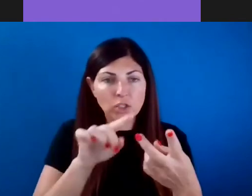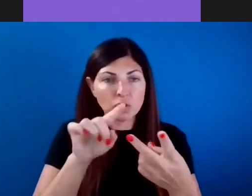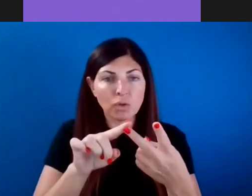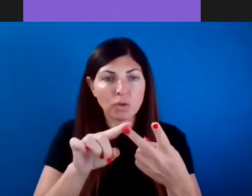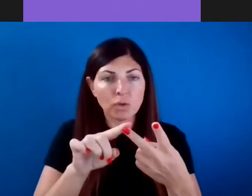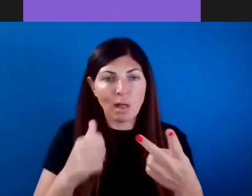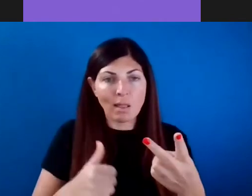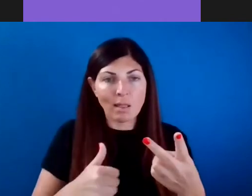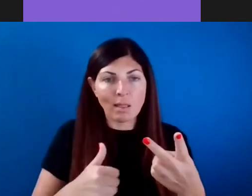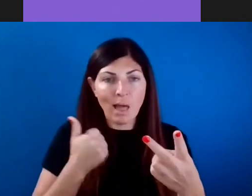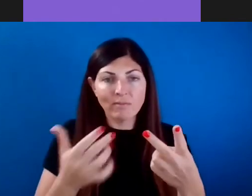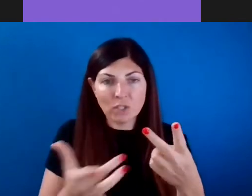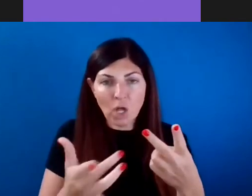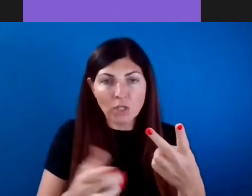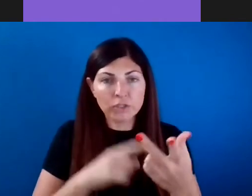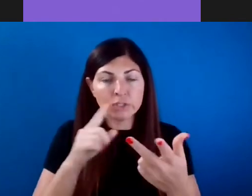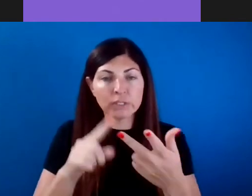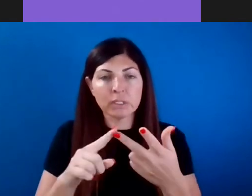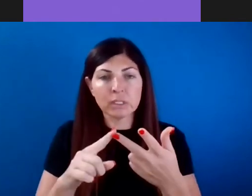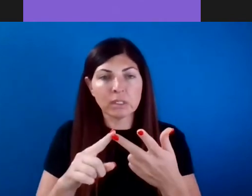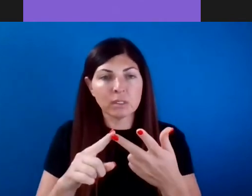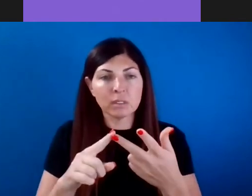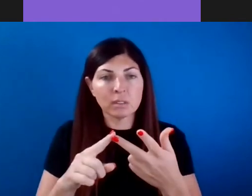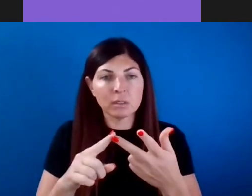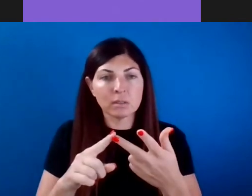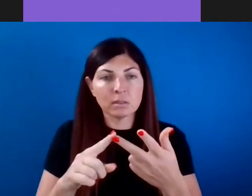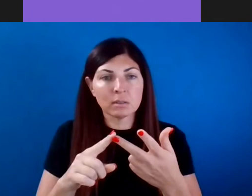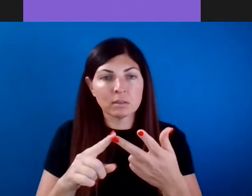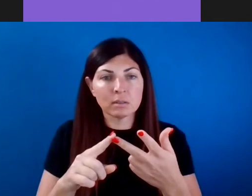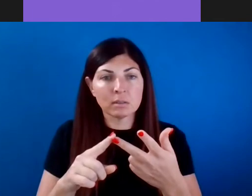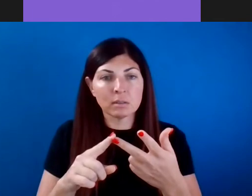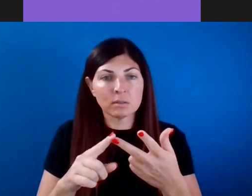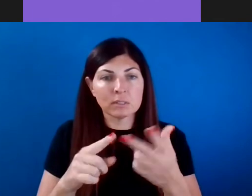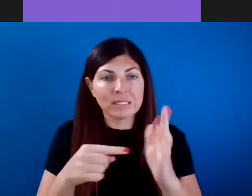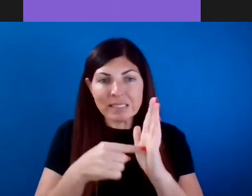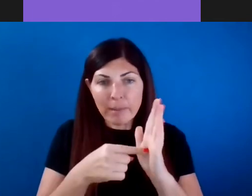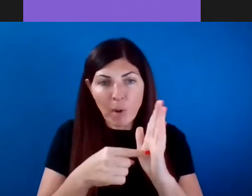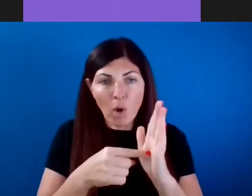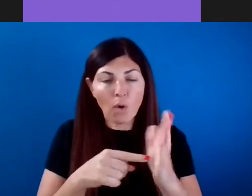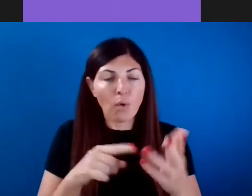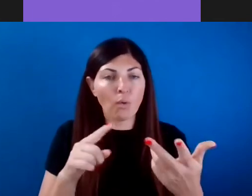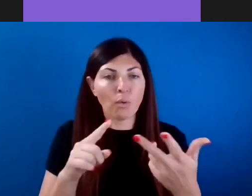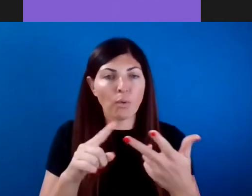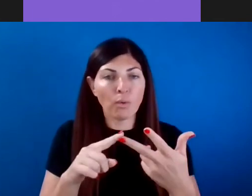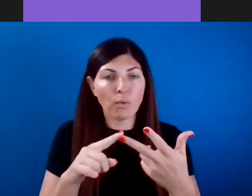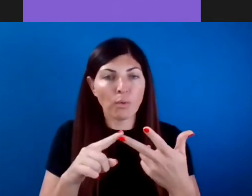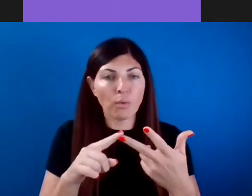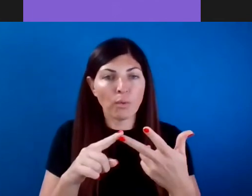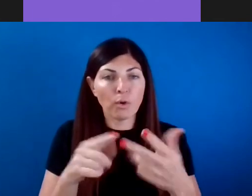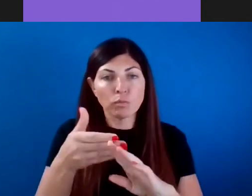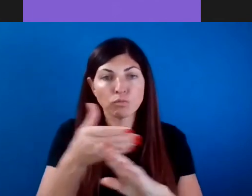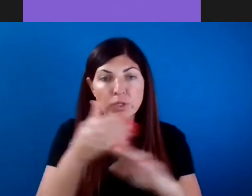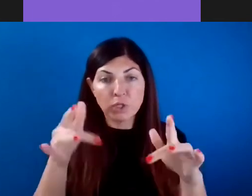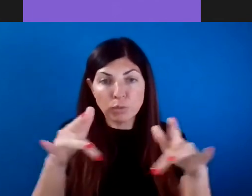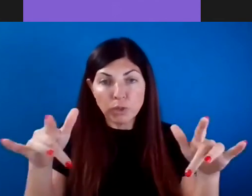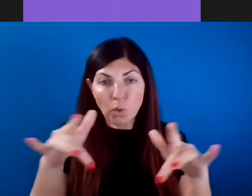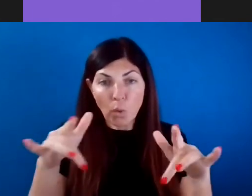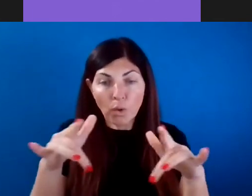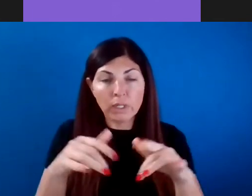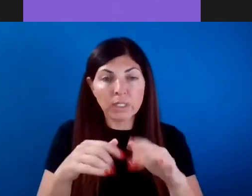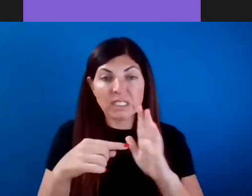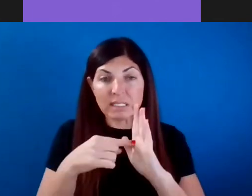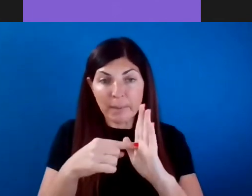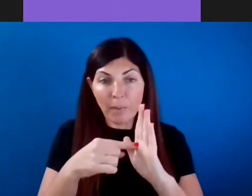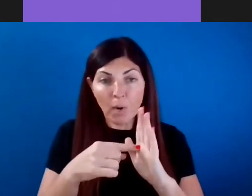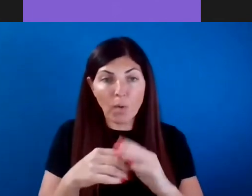supports, like the short refresher we did, live technology demonstrations. It could be pre-recorded technology